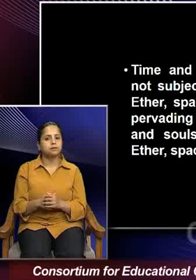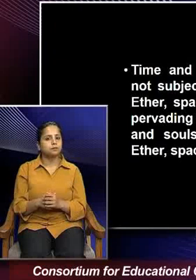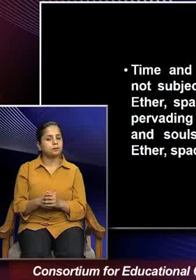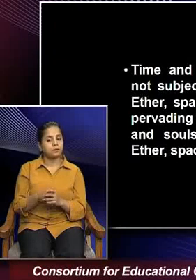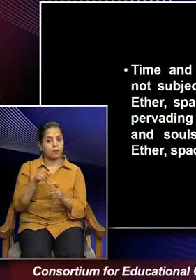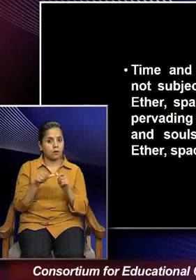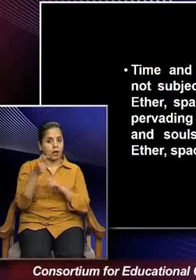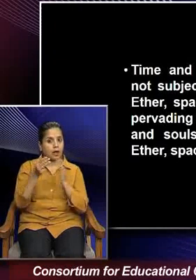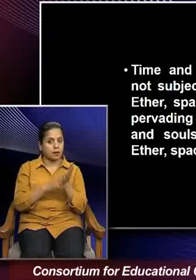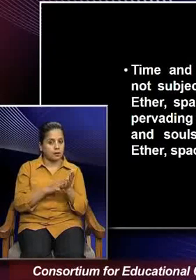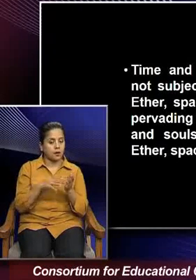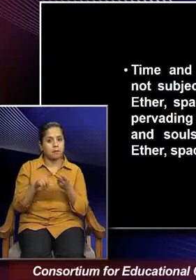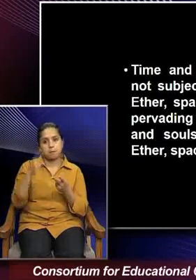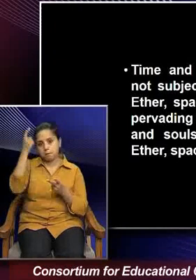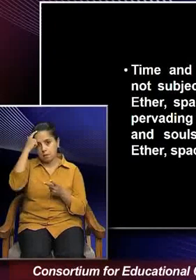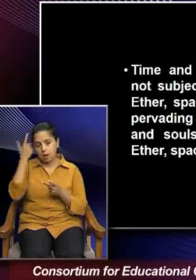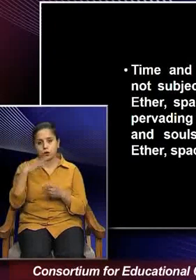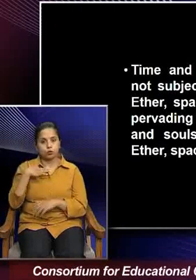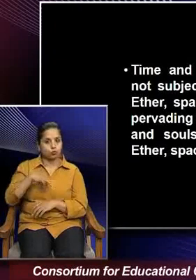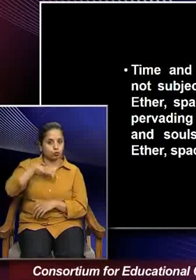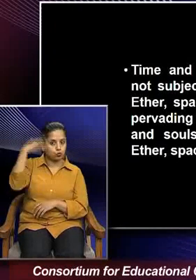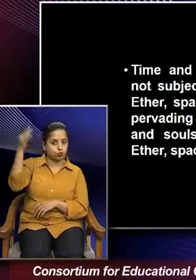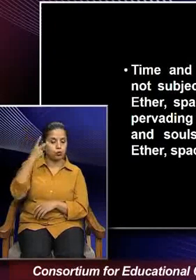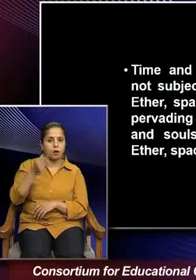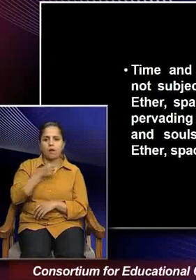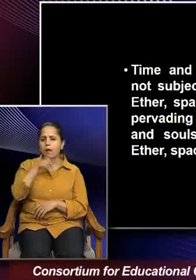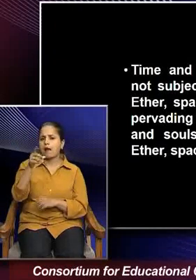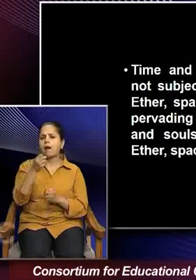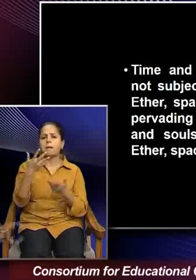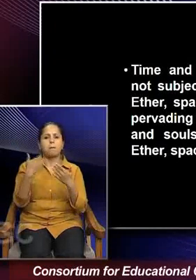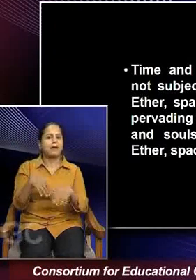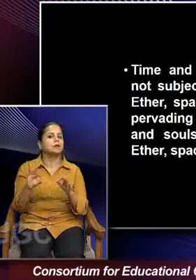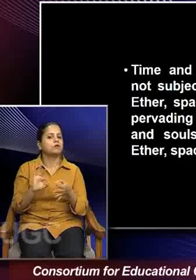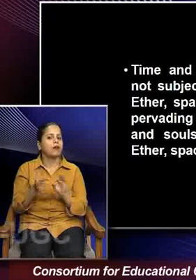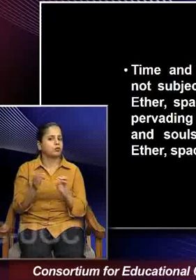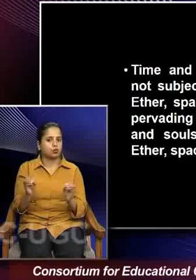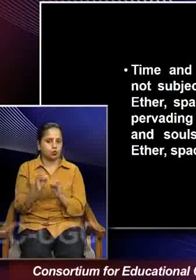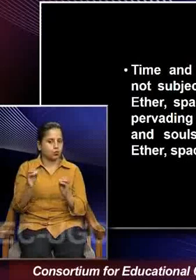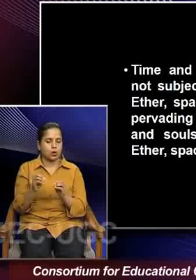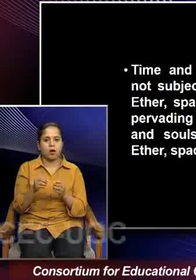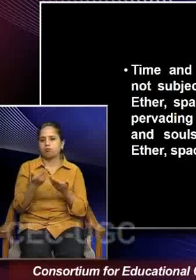Atom, minds, and souls are infinite in number.